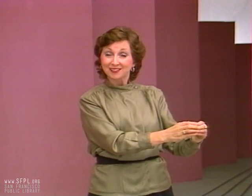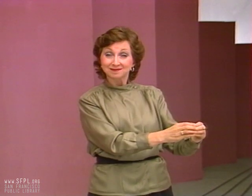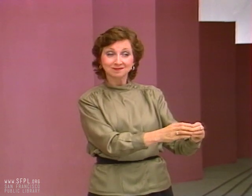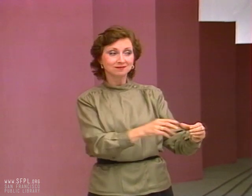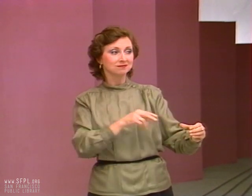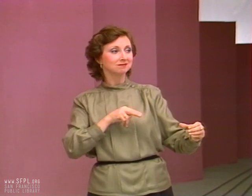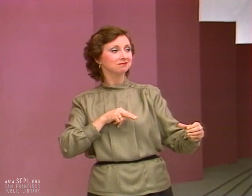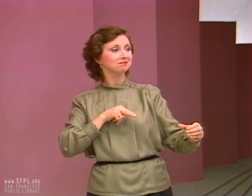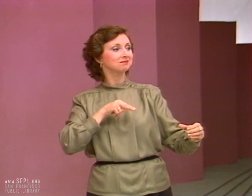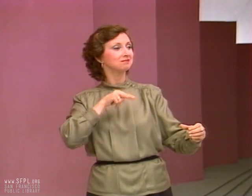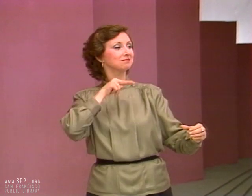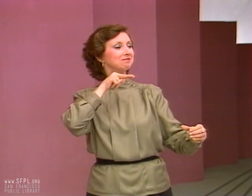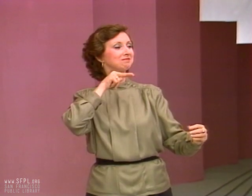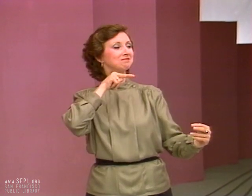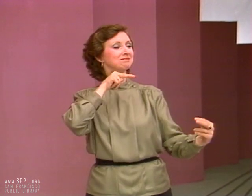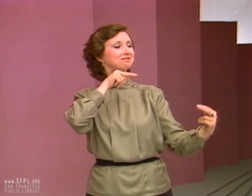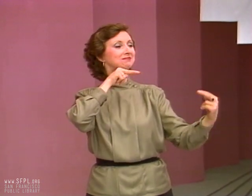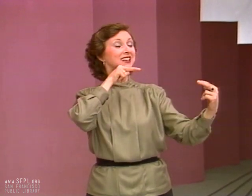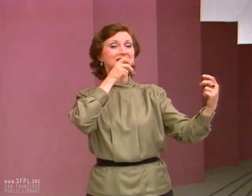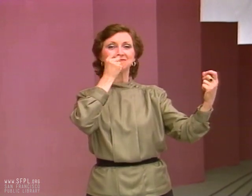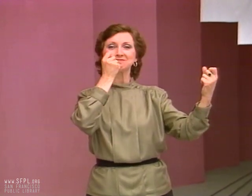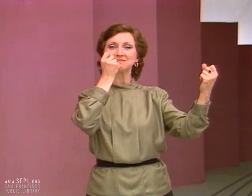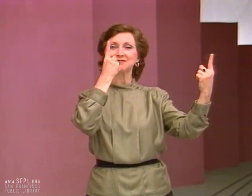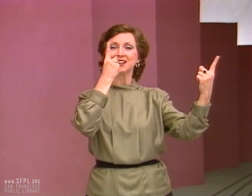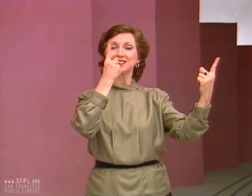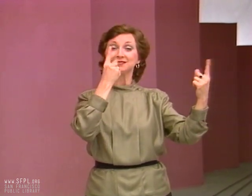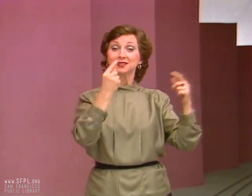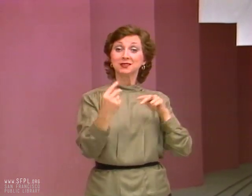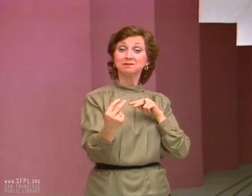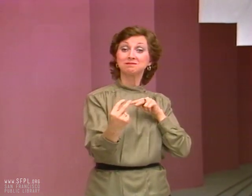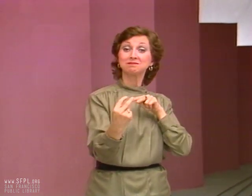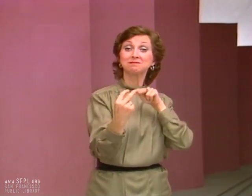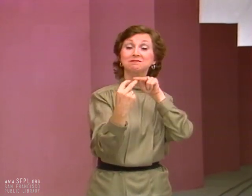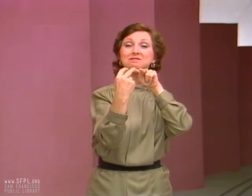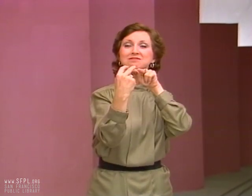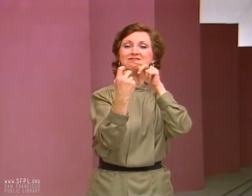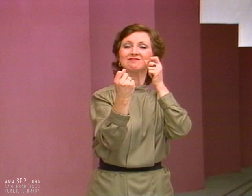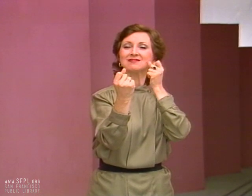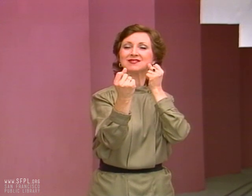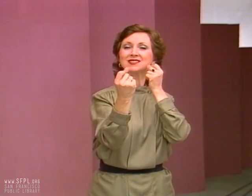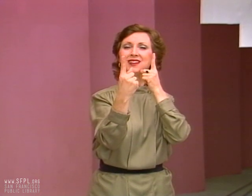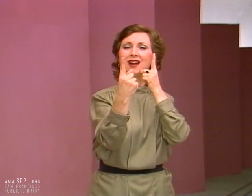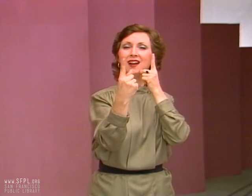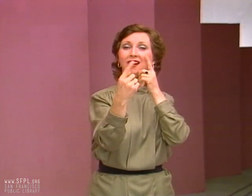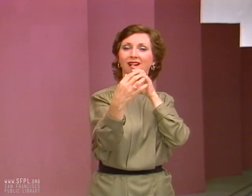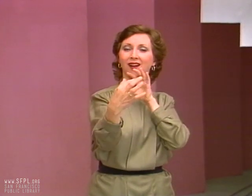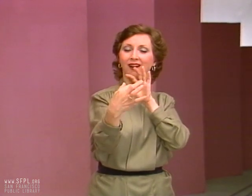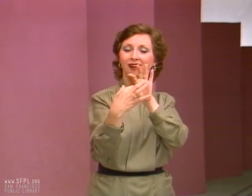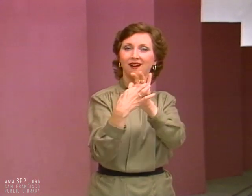Once gained, this insight helps us to transcend our differences and acknowledge